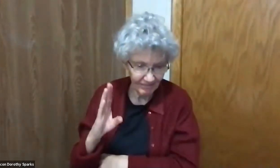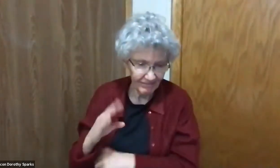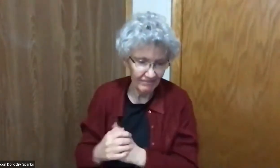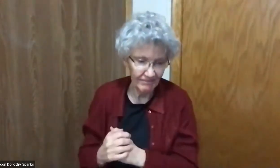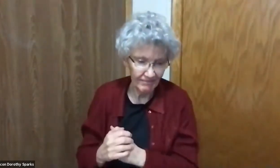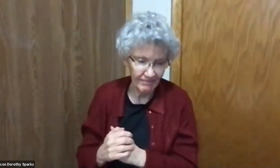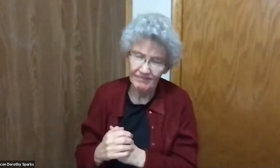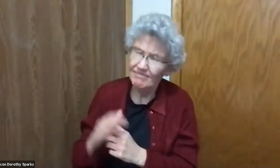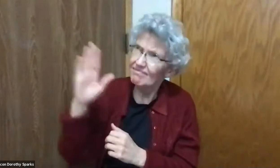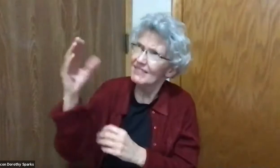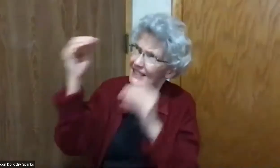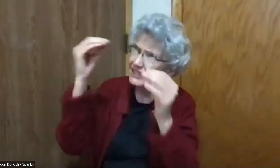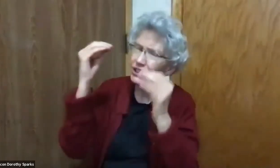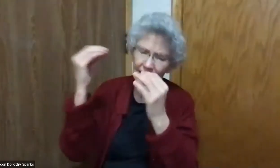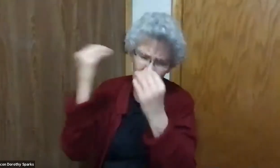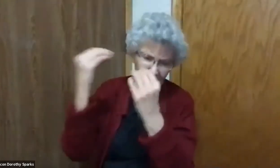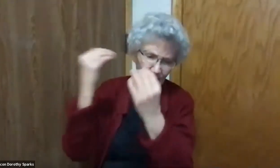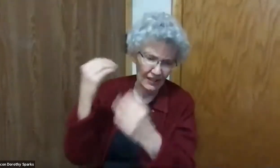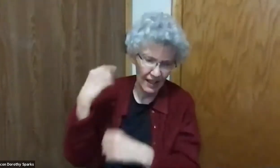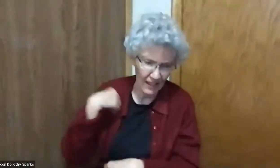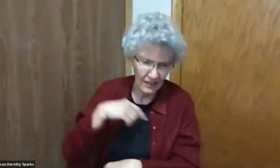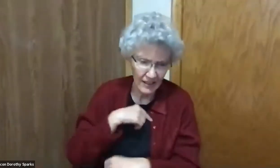God of all nations and countries,